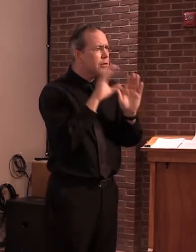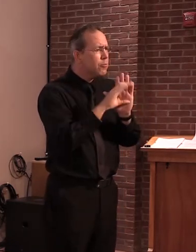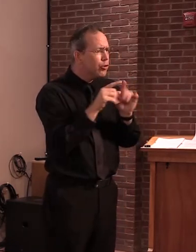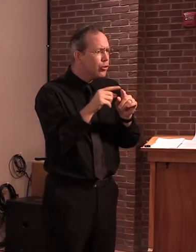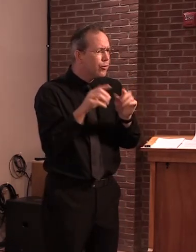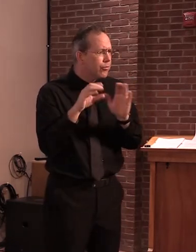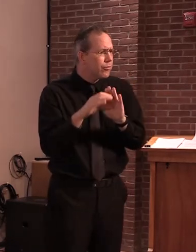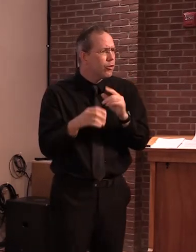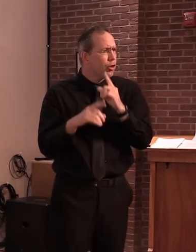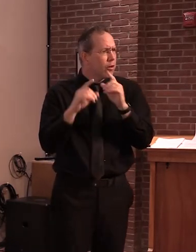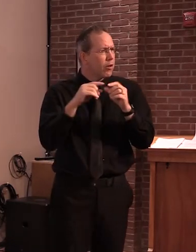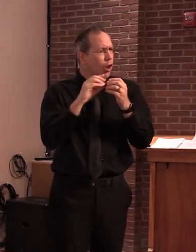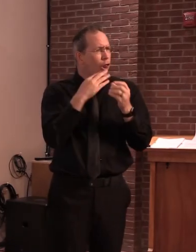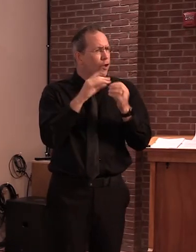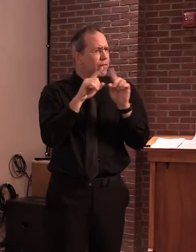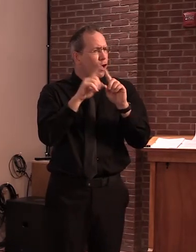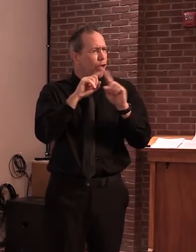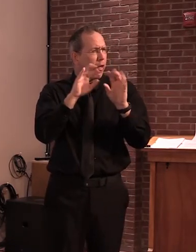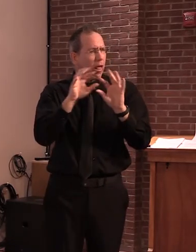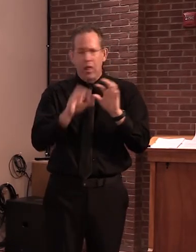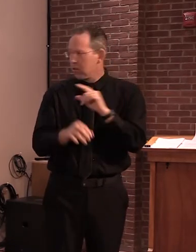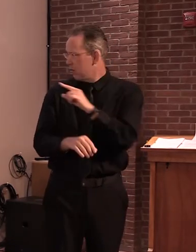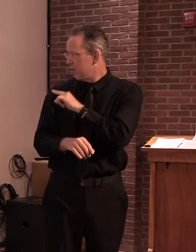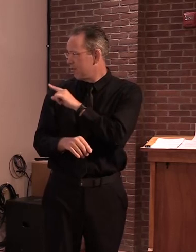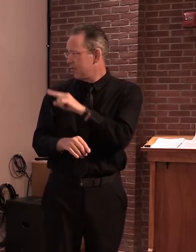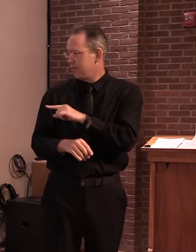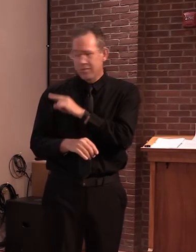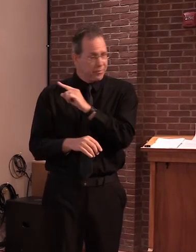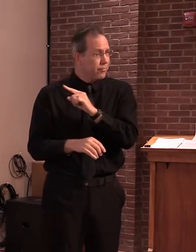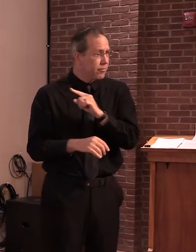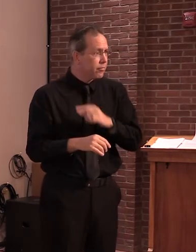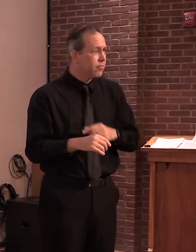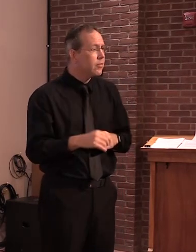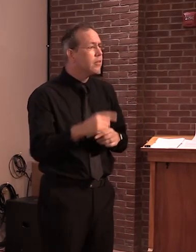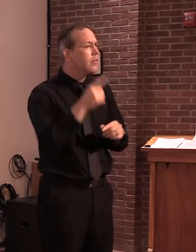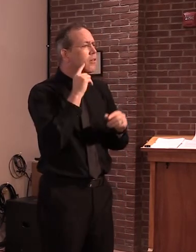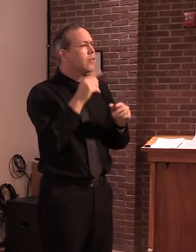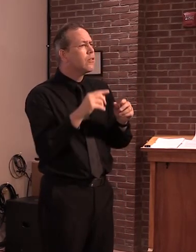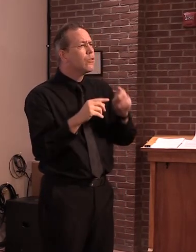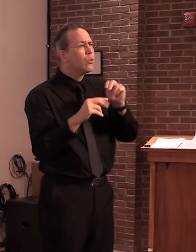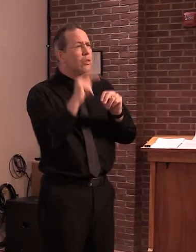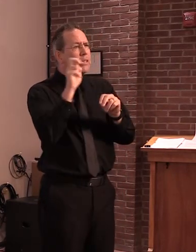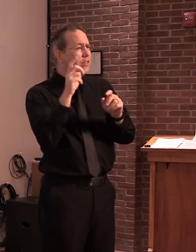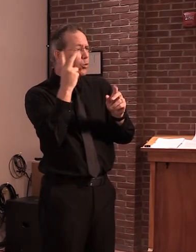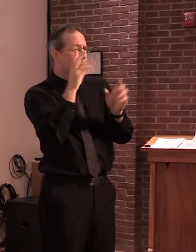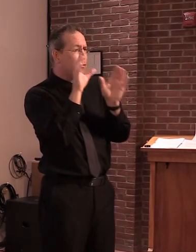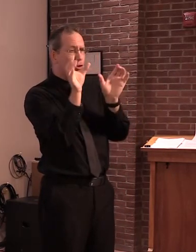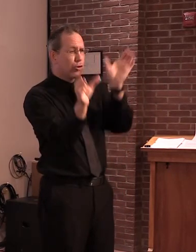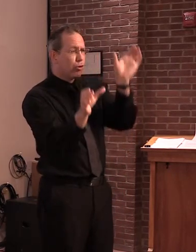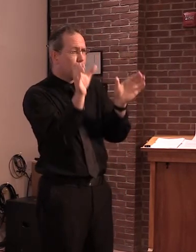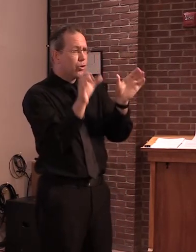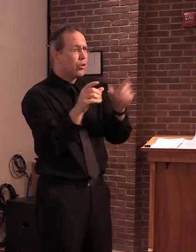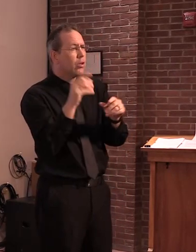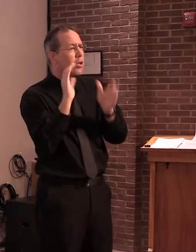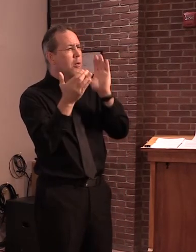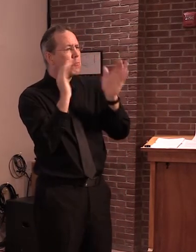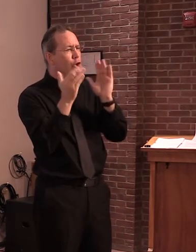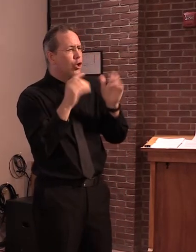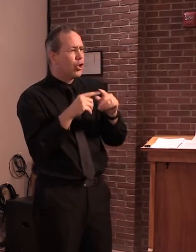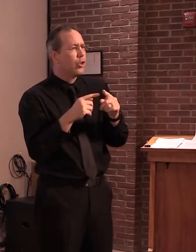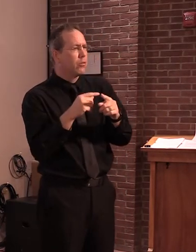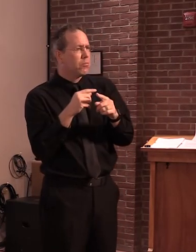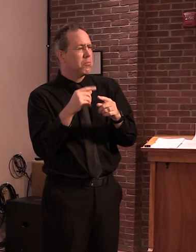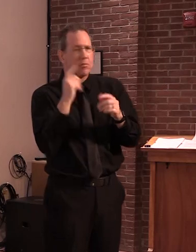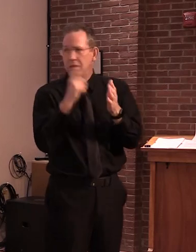parts of the Mid-Atlantic and the Northeast, as depicted on the left side of the map, are likely to see case increases over the next few